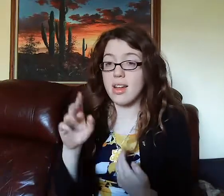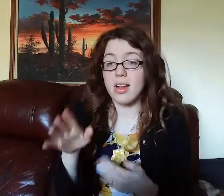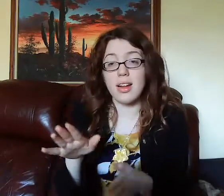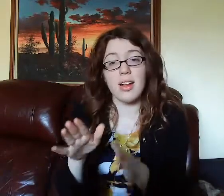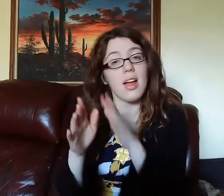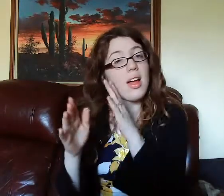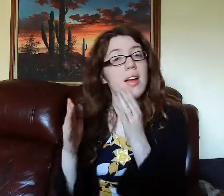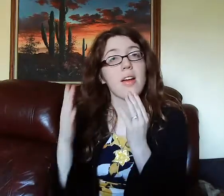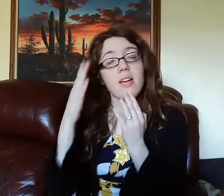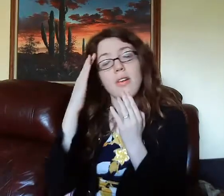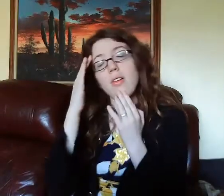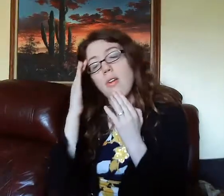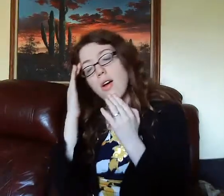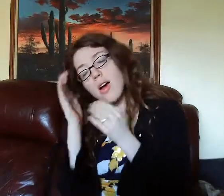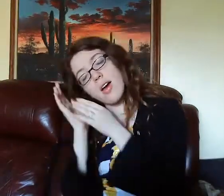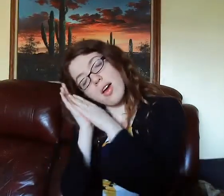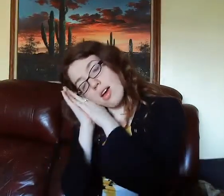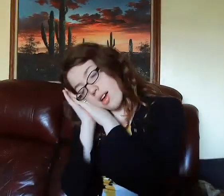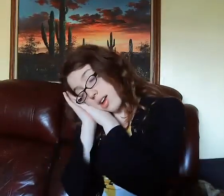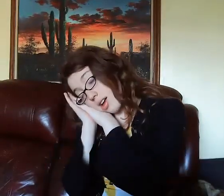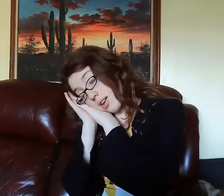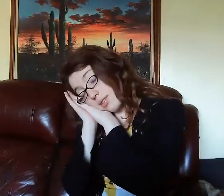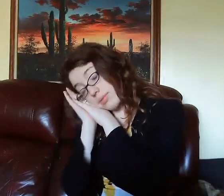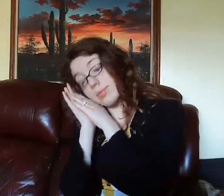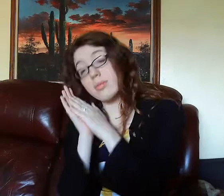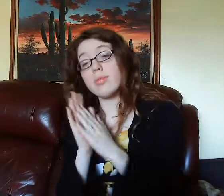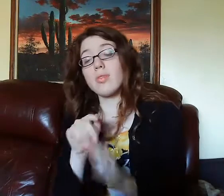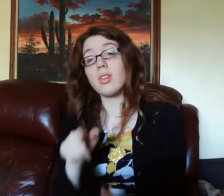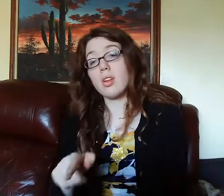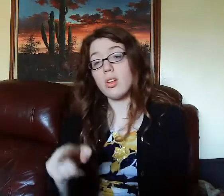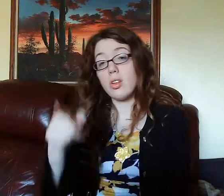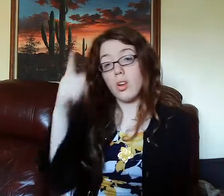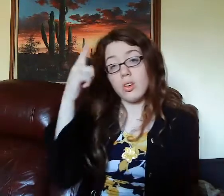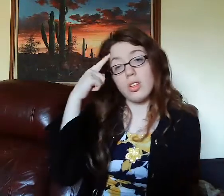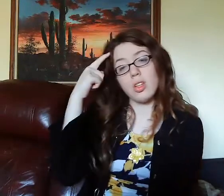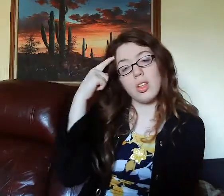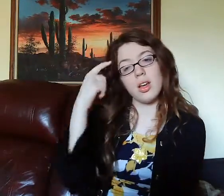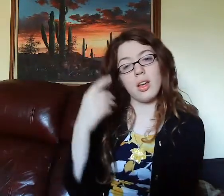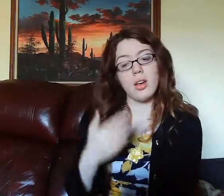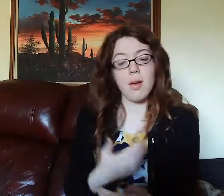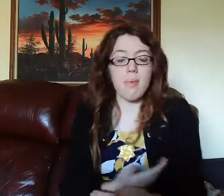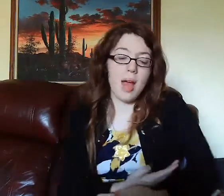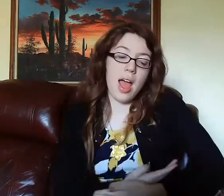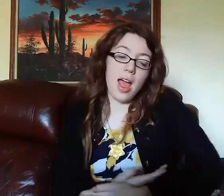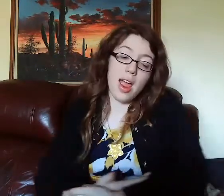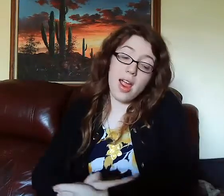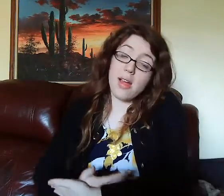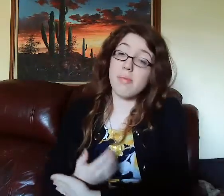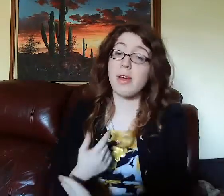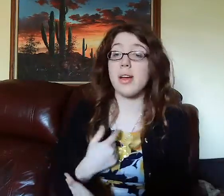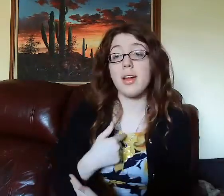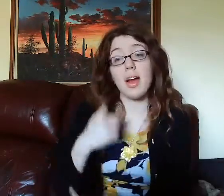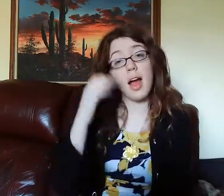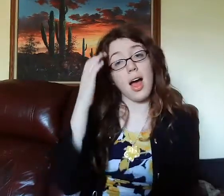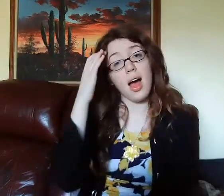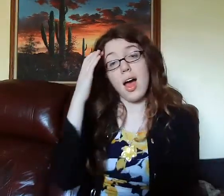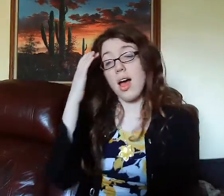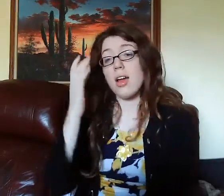lay your head down Don't you think, baby, I